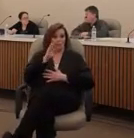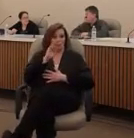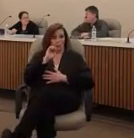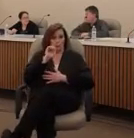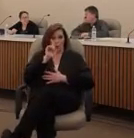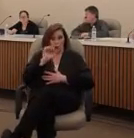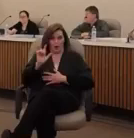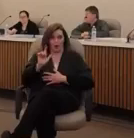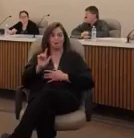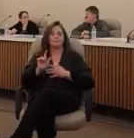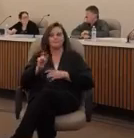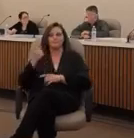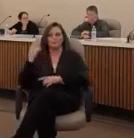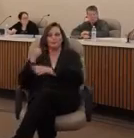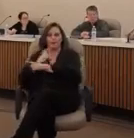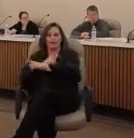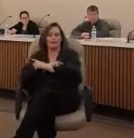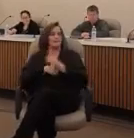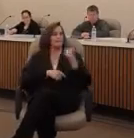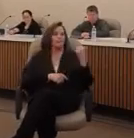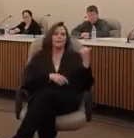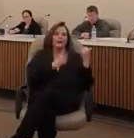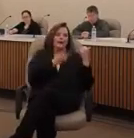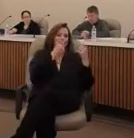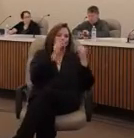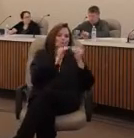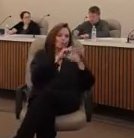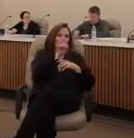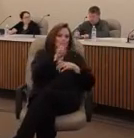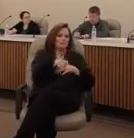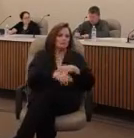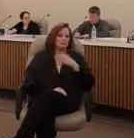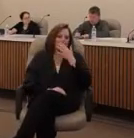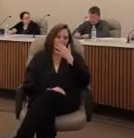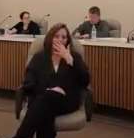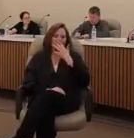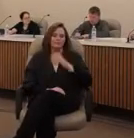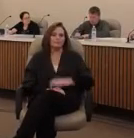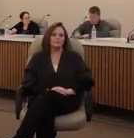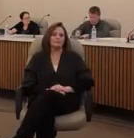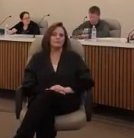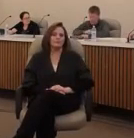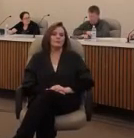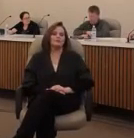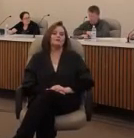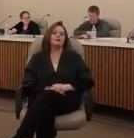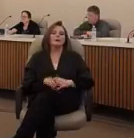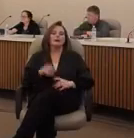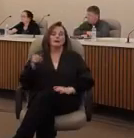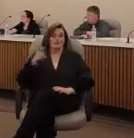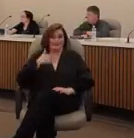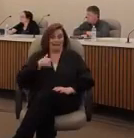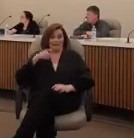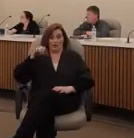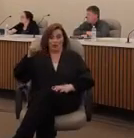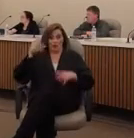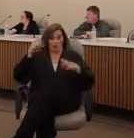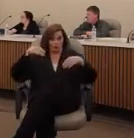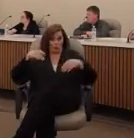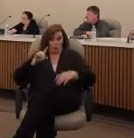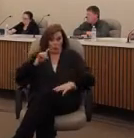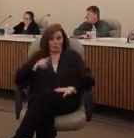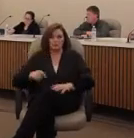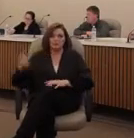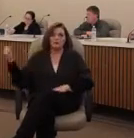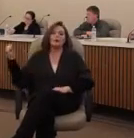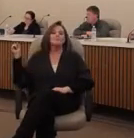old. Right. I have just 2 more questions. Betsy, does he operate anywhere else right now? Yes,